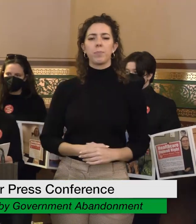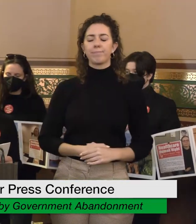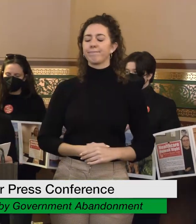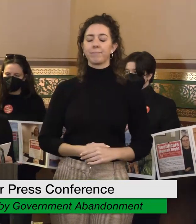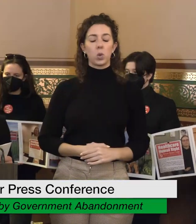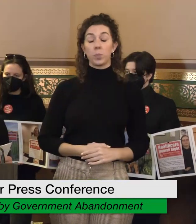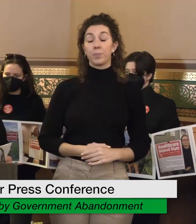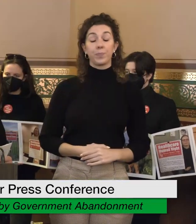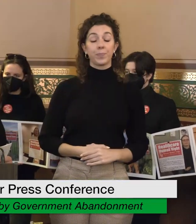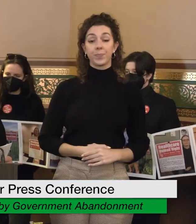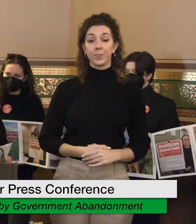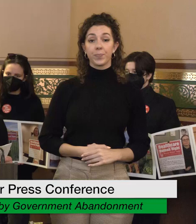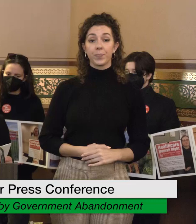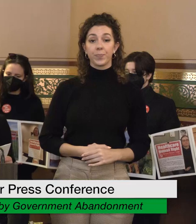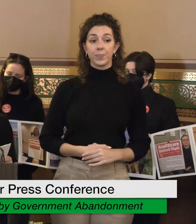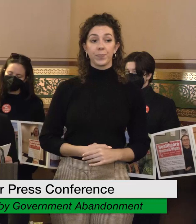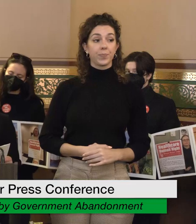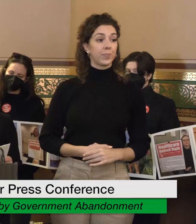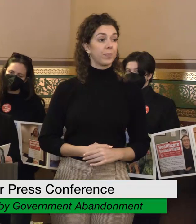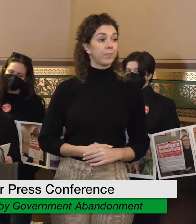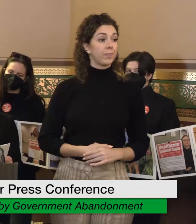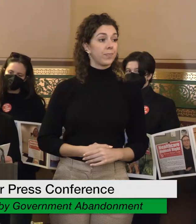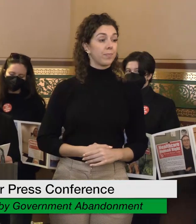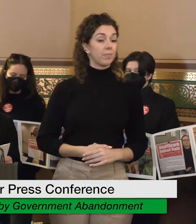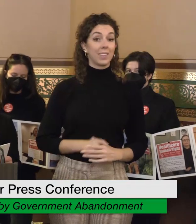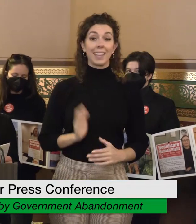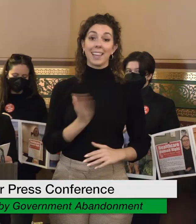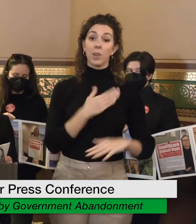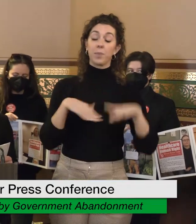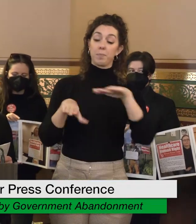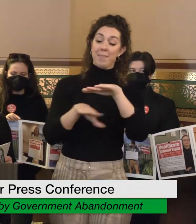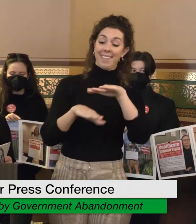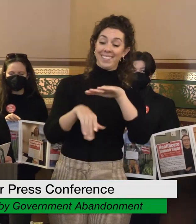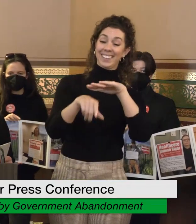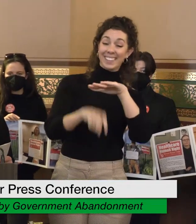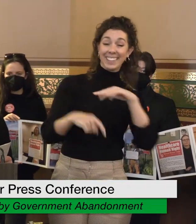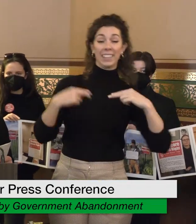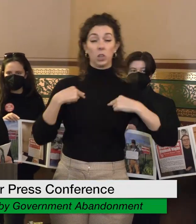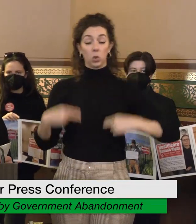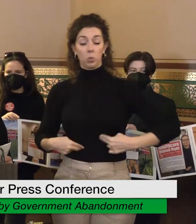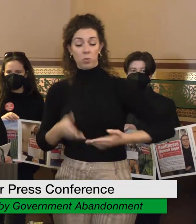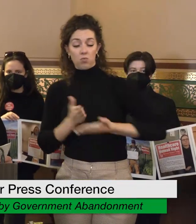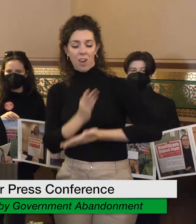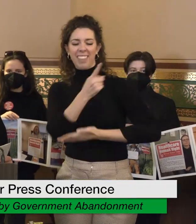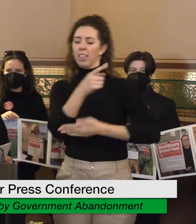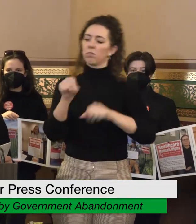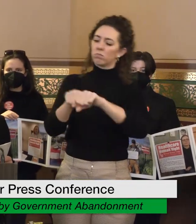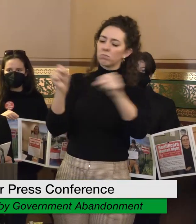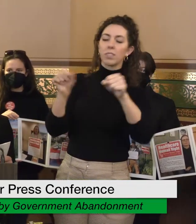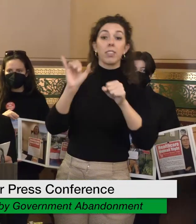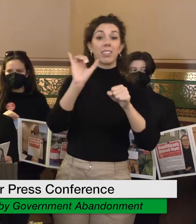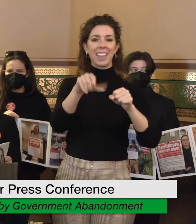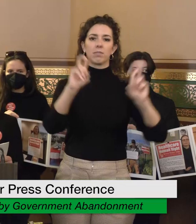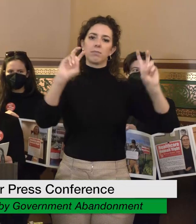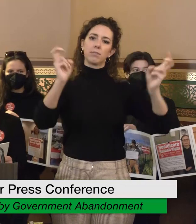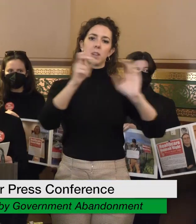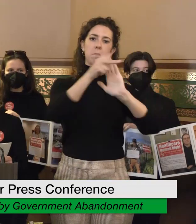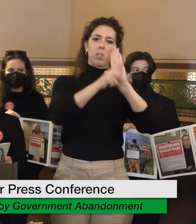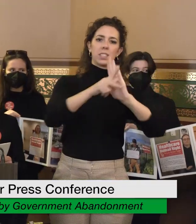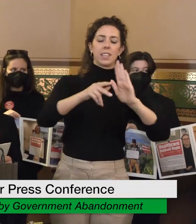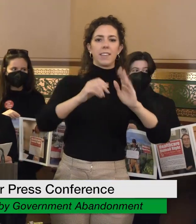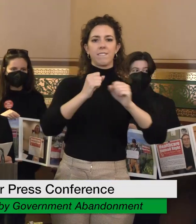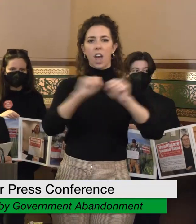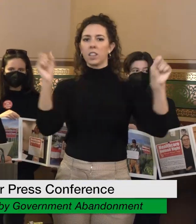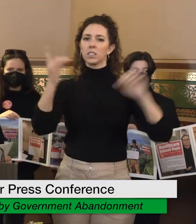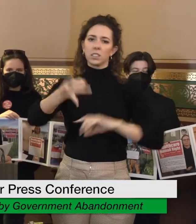No, it's not. The denial of our basic needs, our human rights, is policy violence, and we will not be